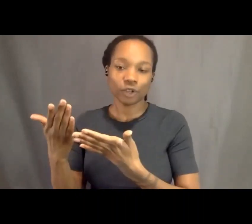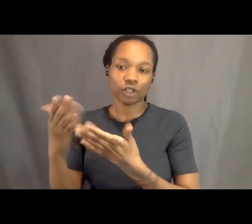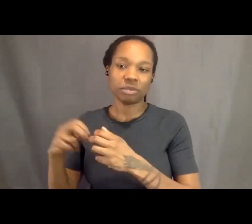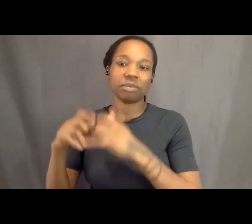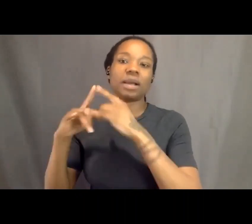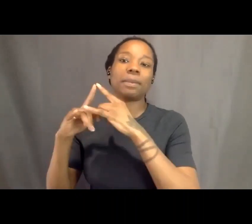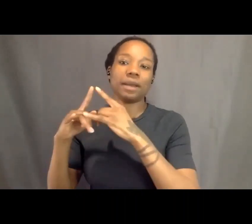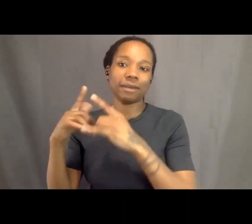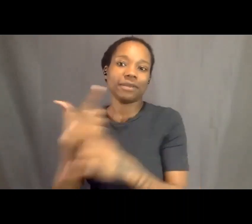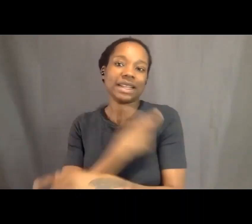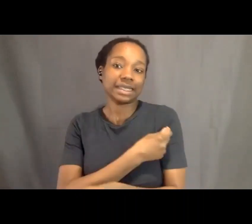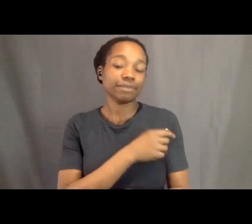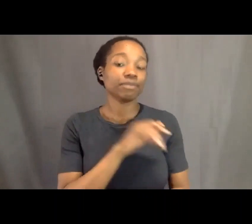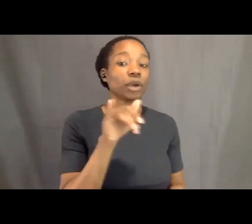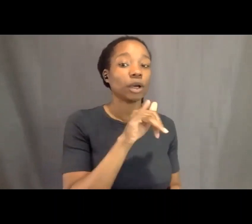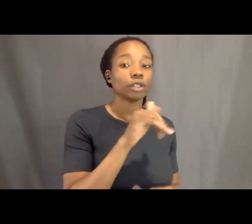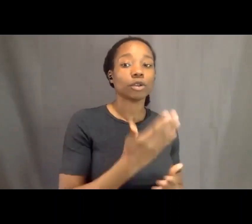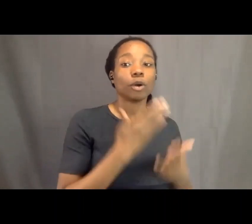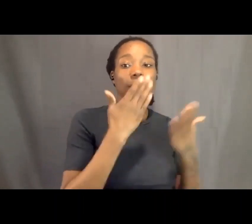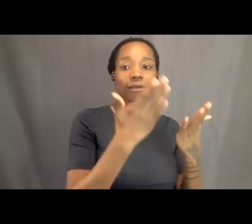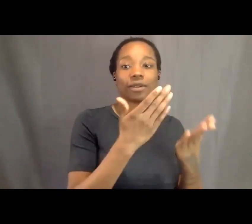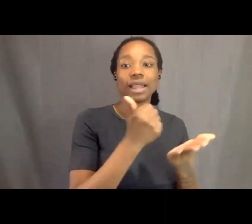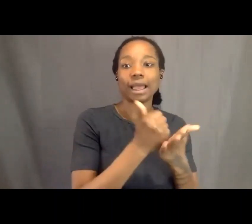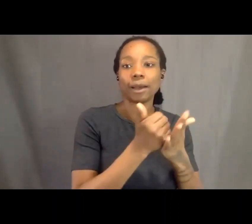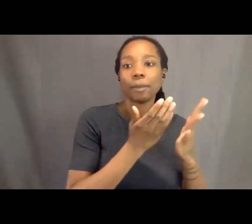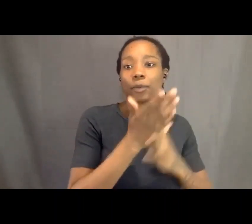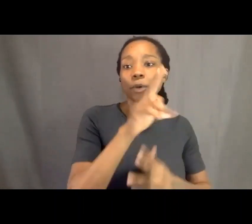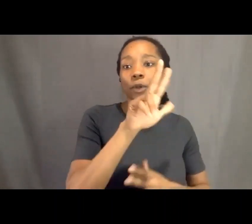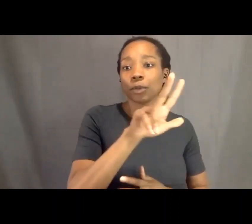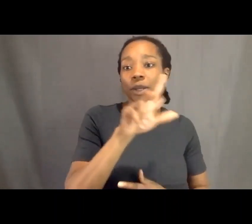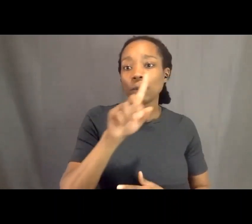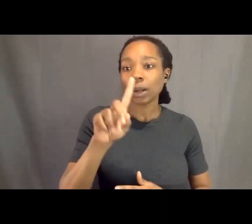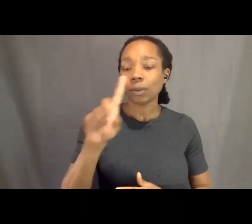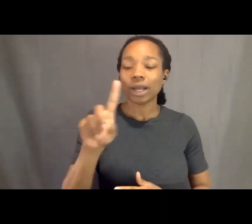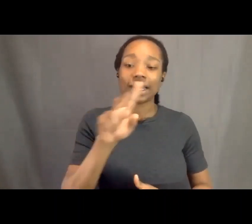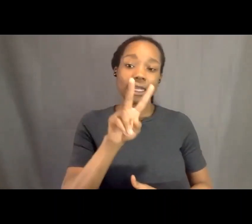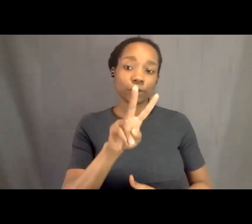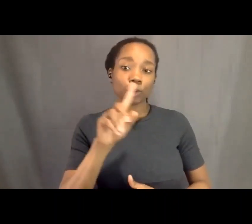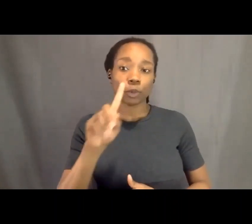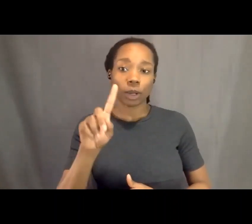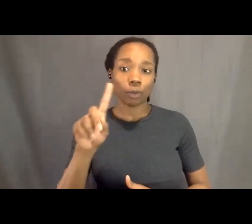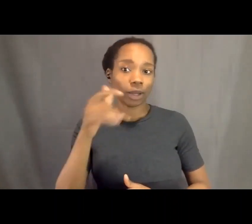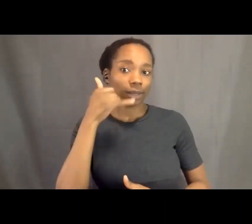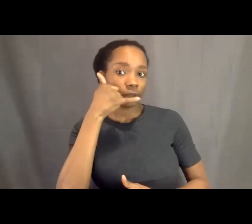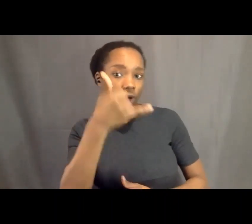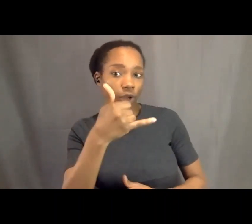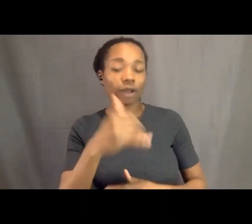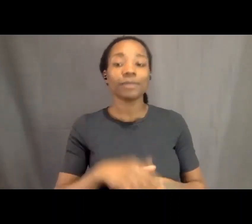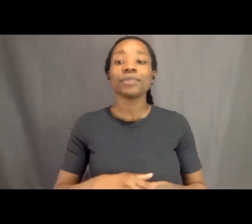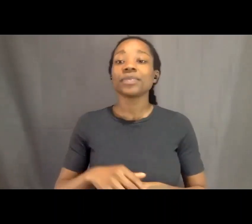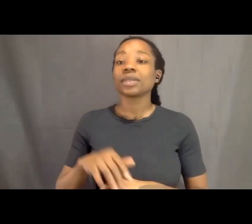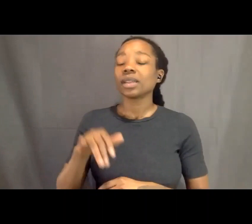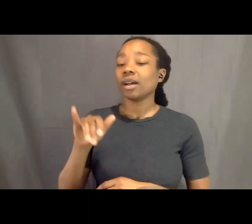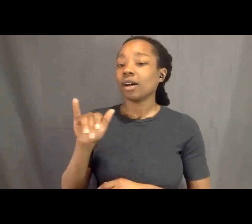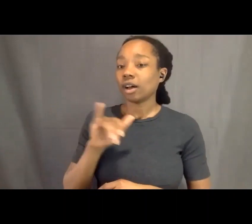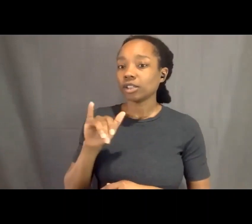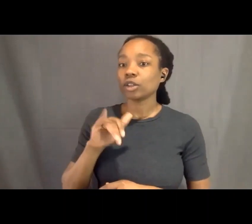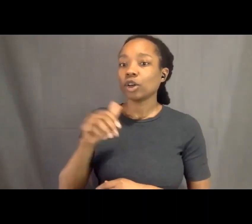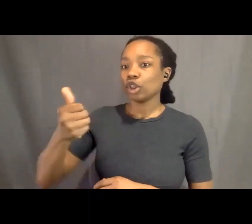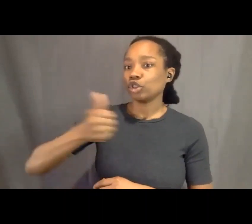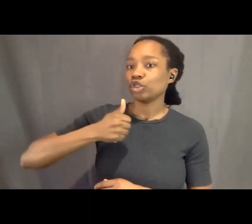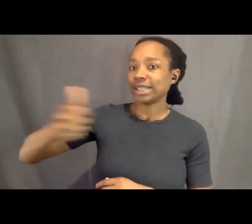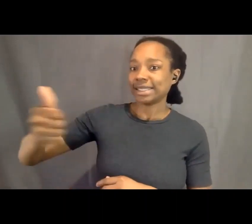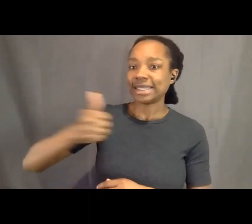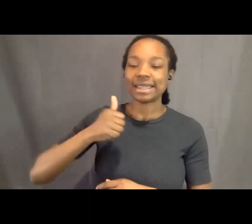211. Rochester transit system is not charging fares from the transit center to the new Hawkeye